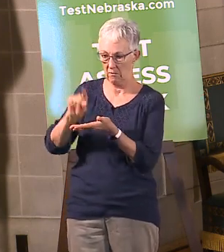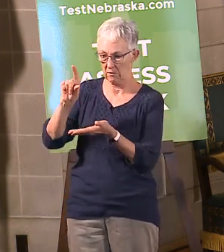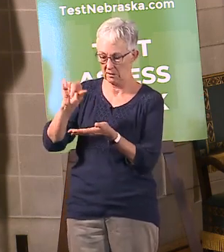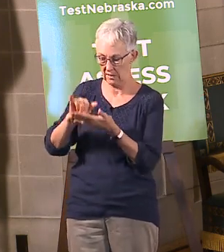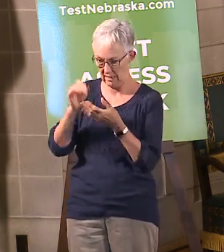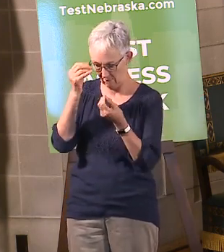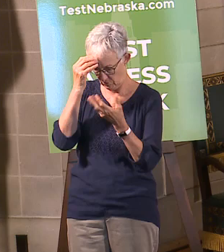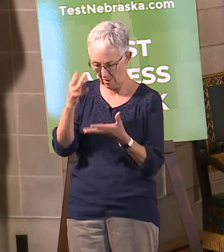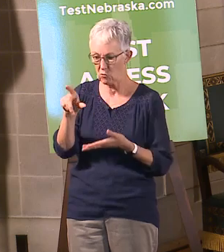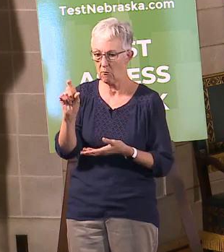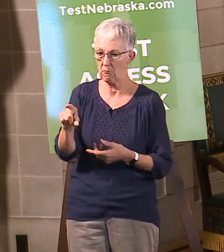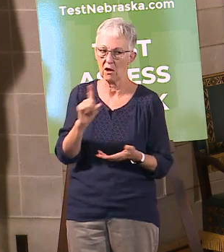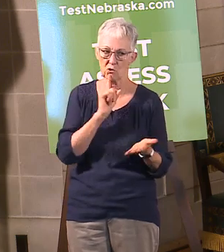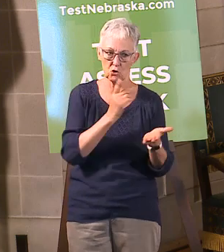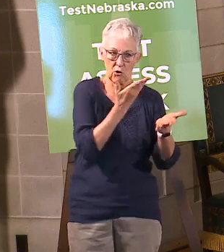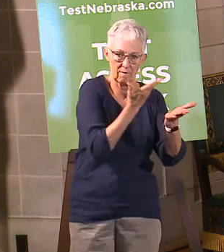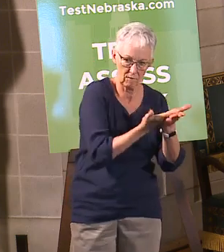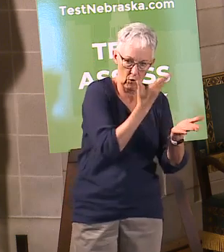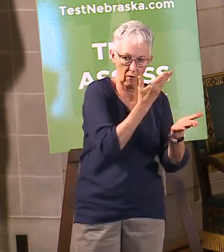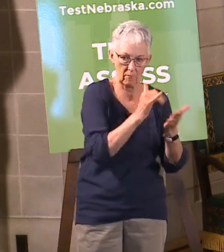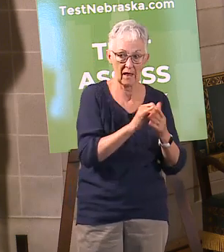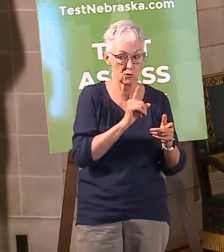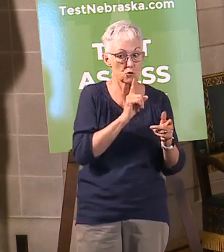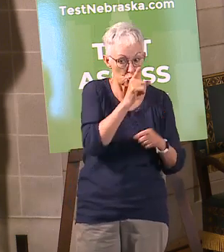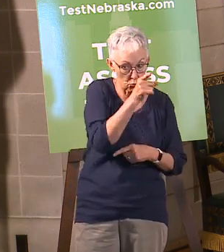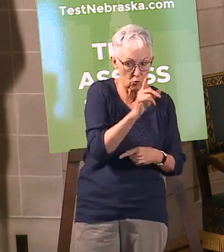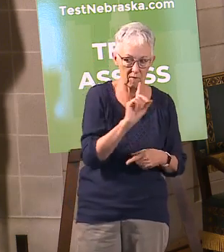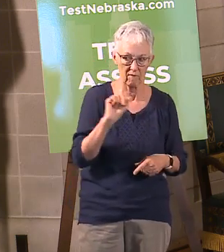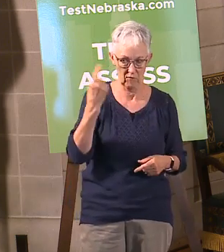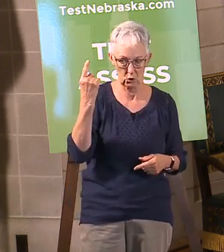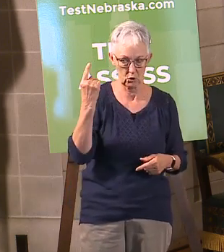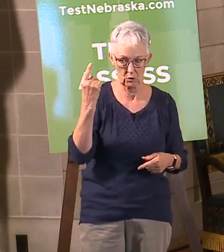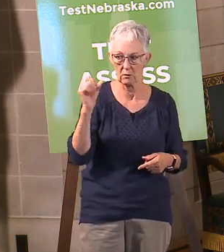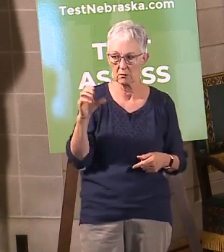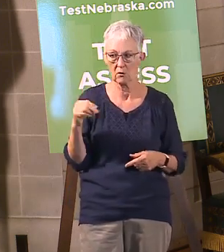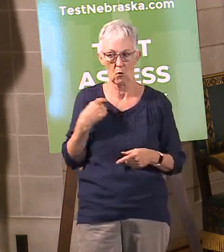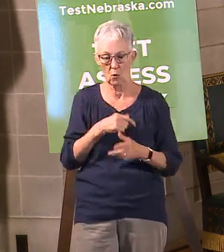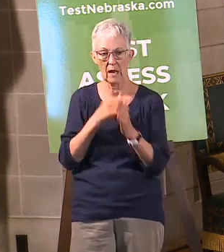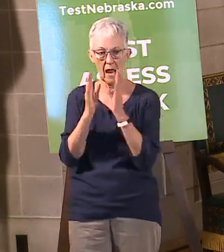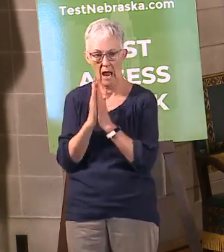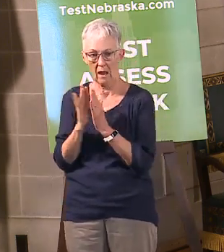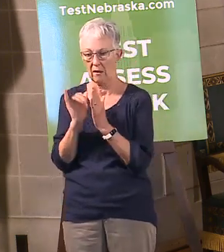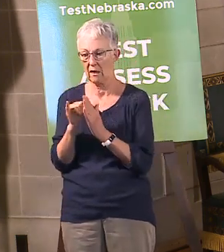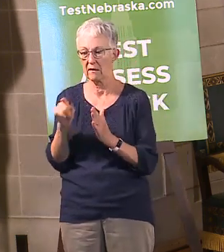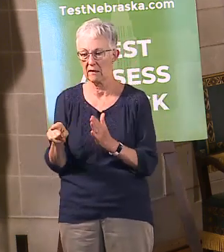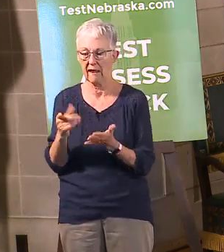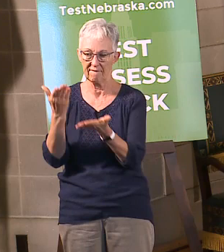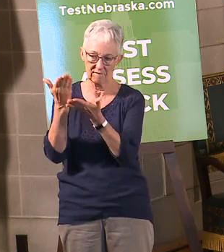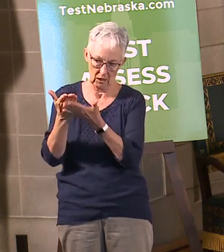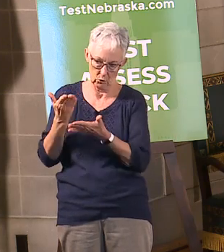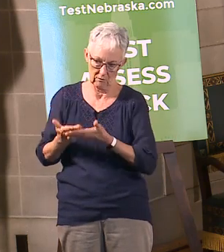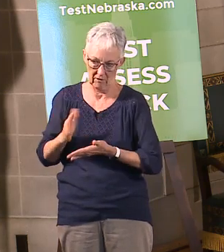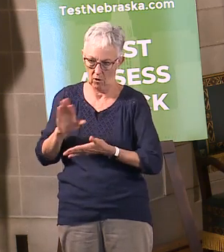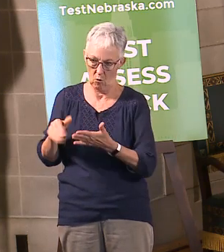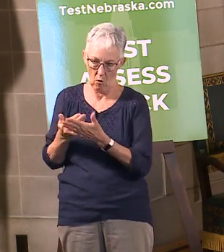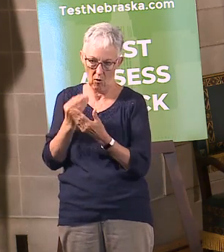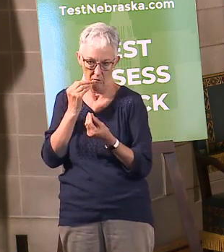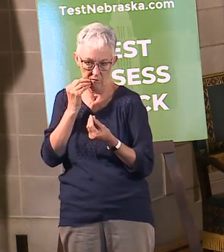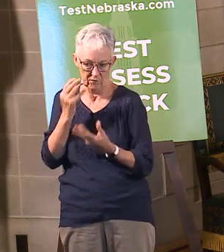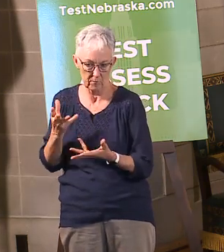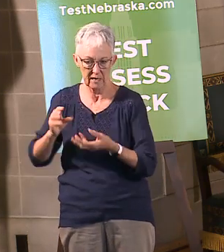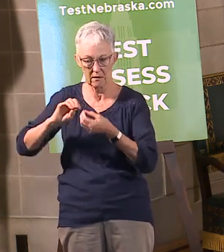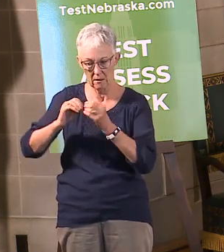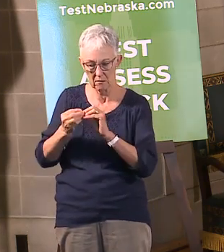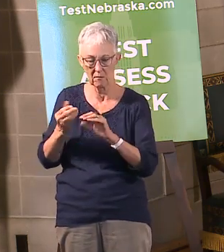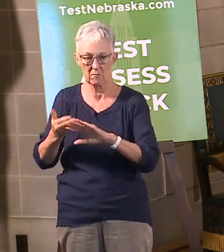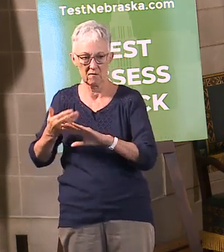information out there. So we're just asking to make sure that whatever information is being deployed is accurate. So that is kind